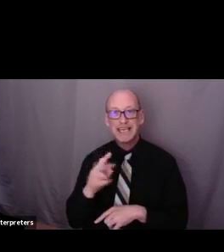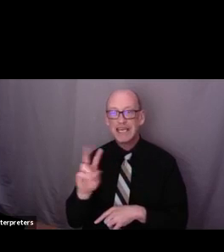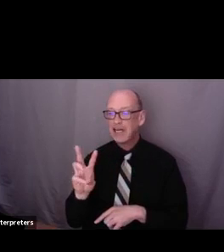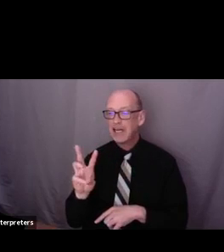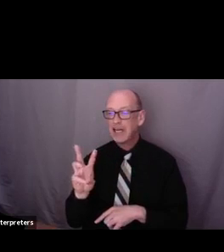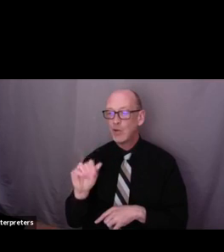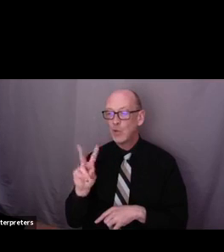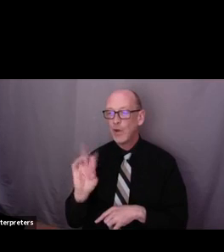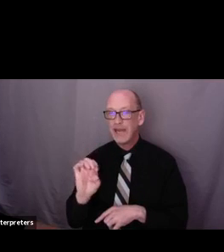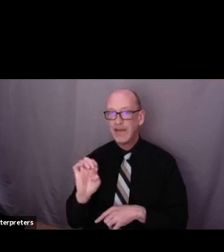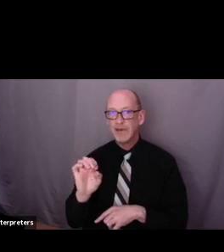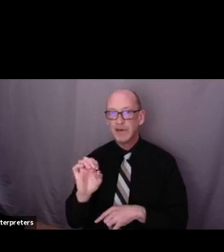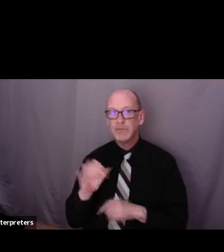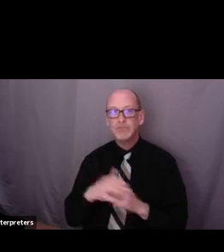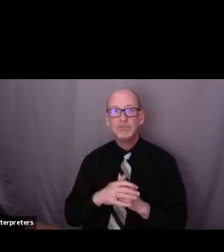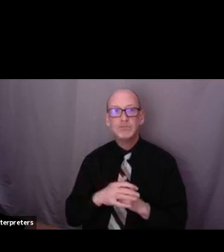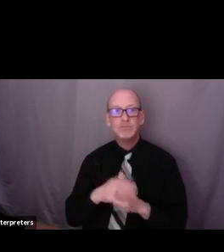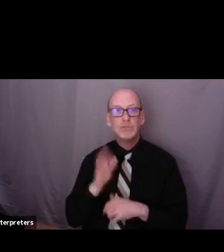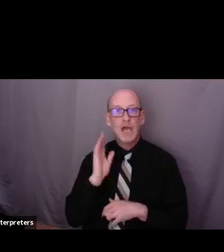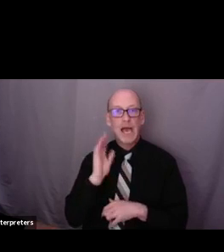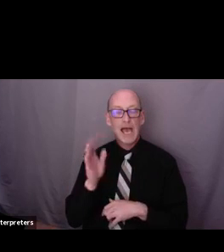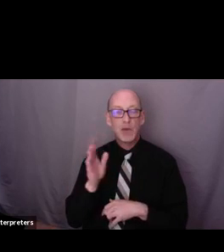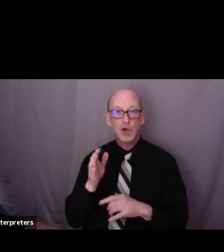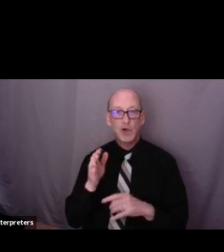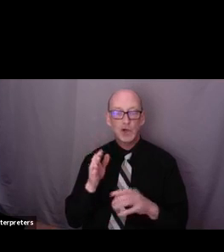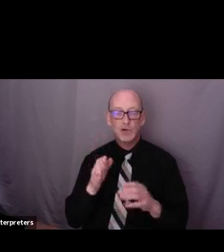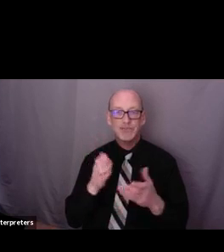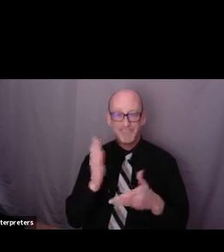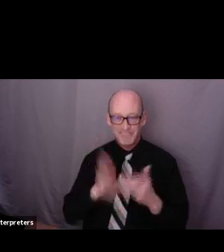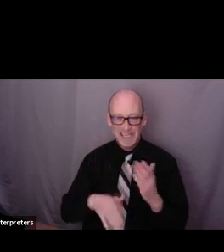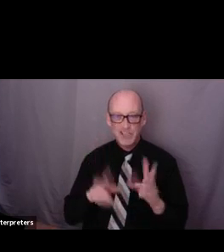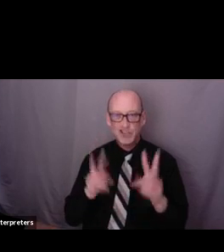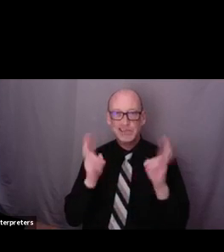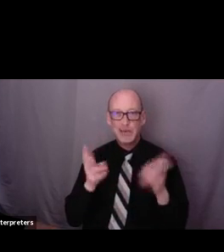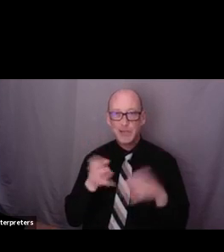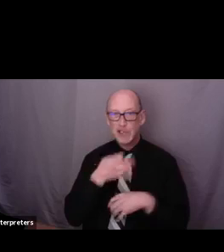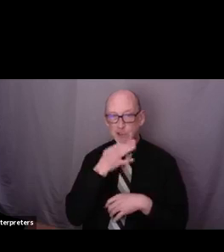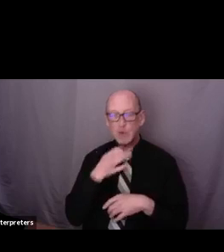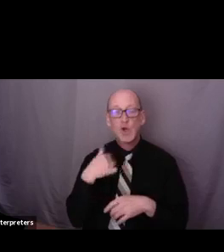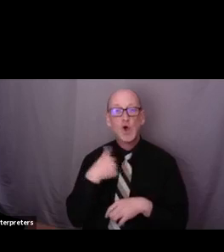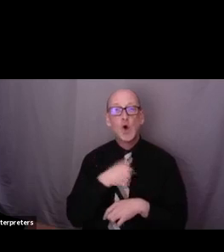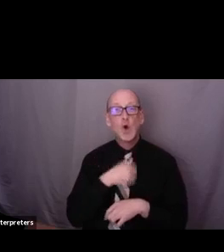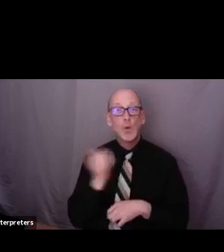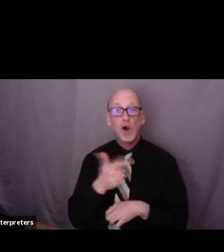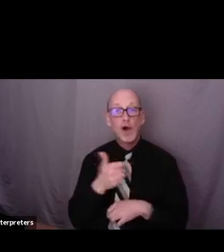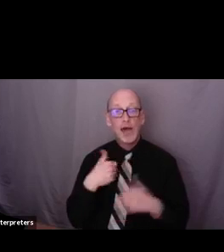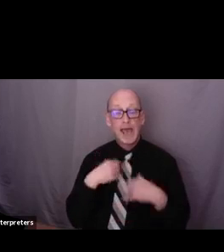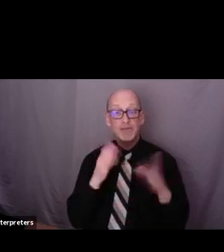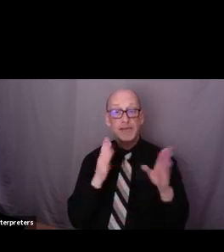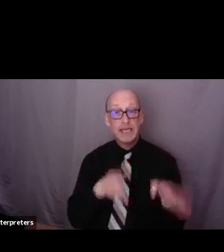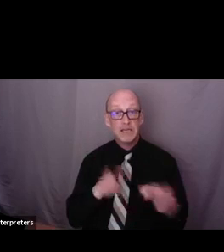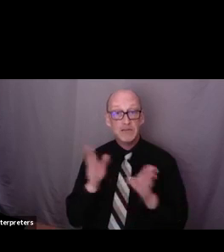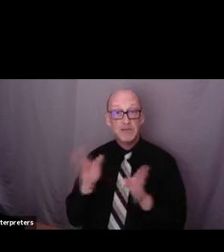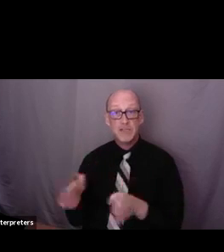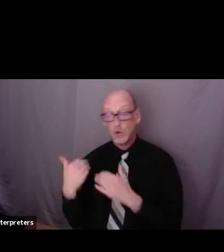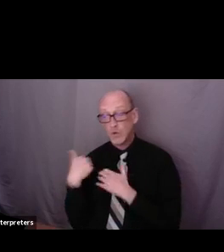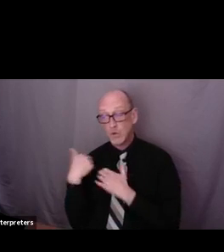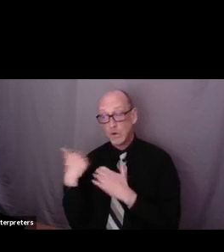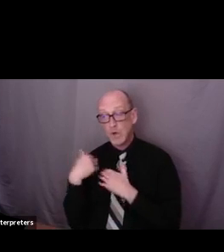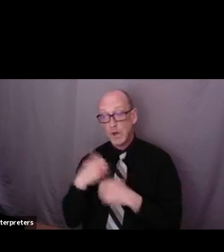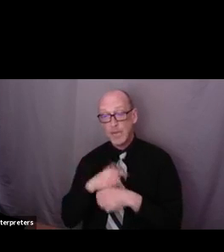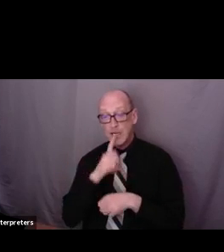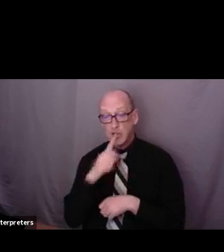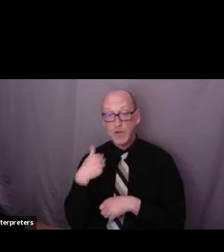And I'll get off this topic real quick here. But that's why I talked about we all have an individual responsibility to make sure we're wearing